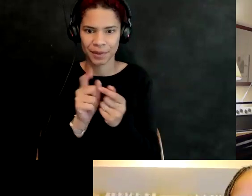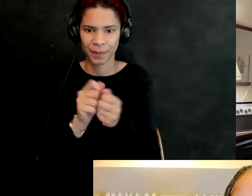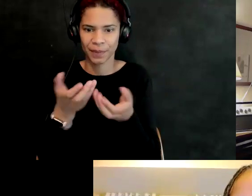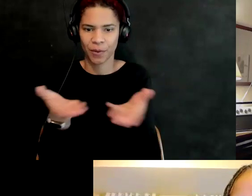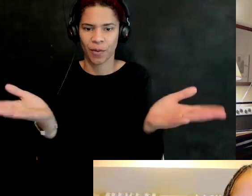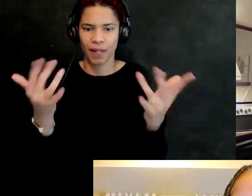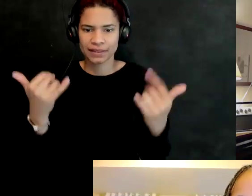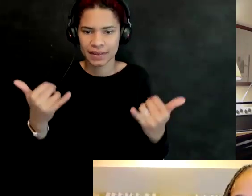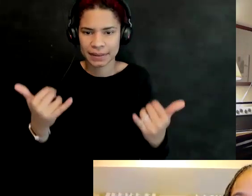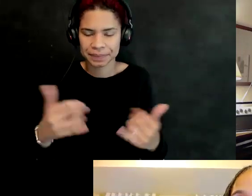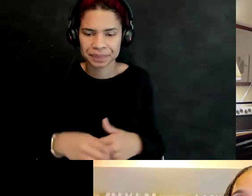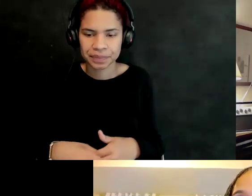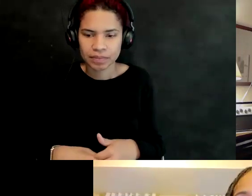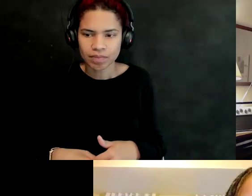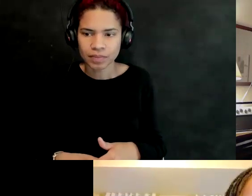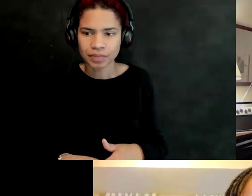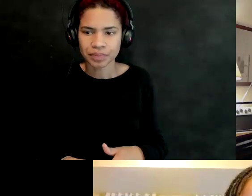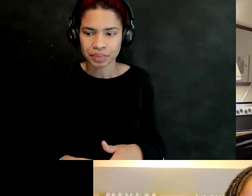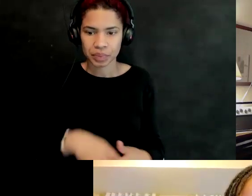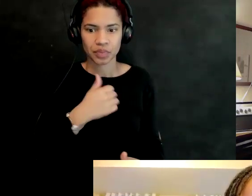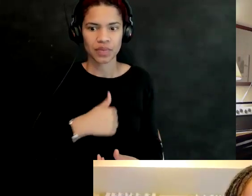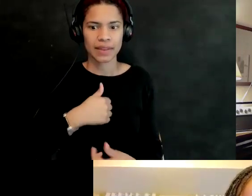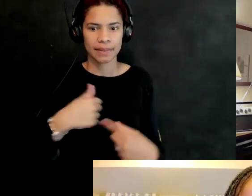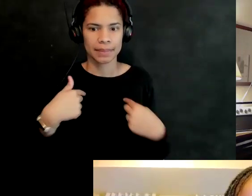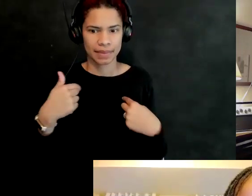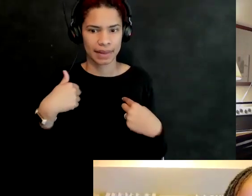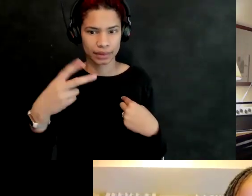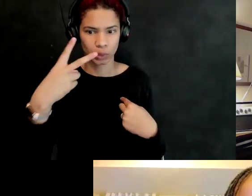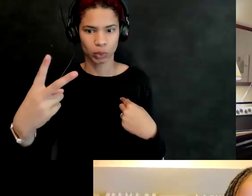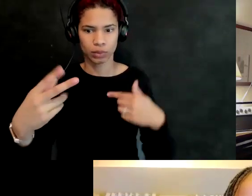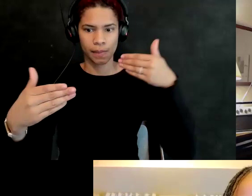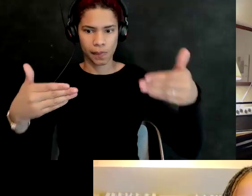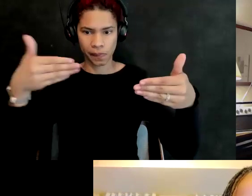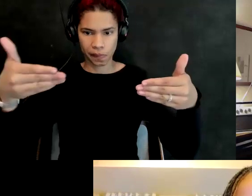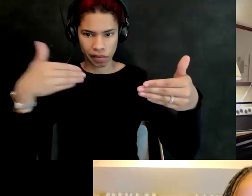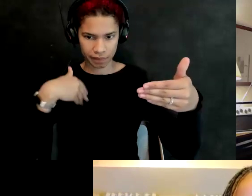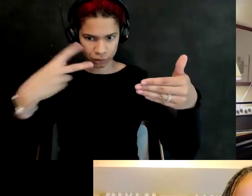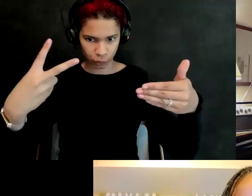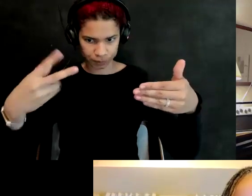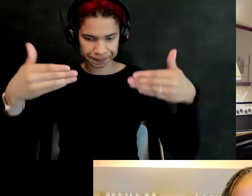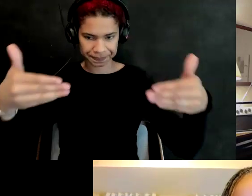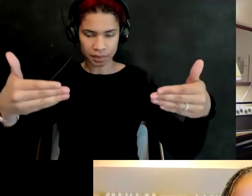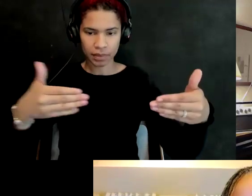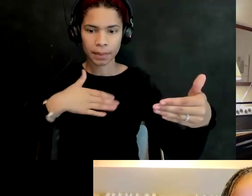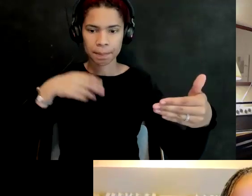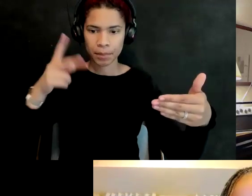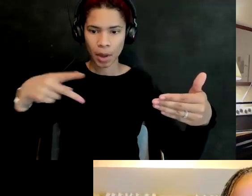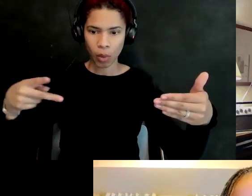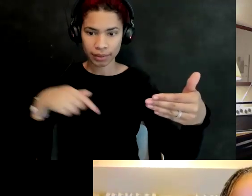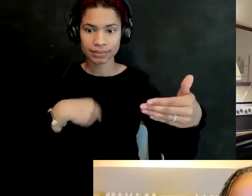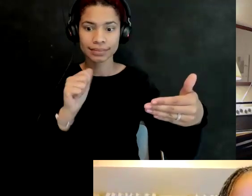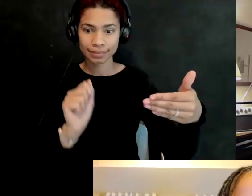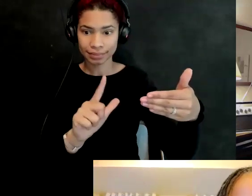today. Please forgive me. I have a separate monitor here, and I pulled up the PowerPoint, and